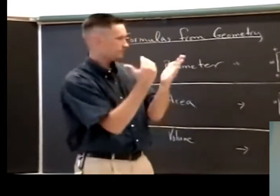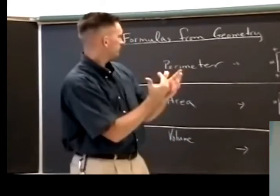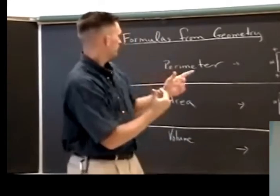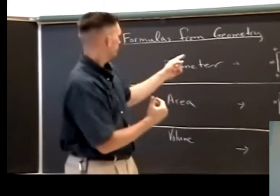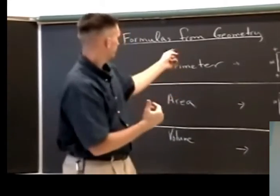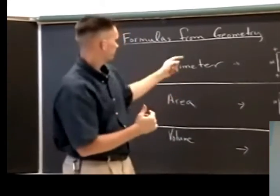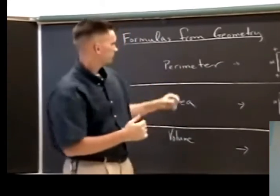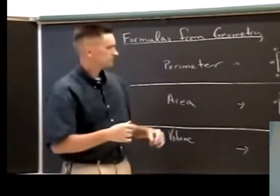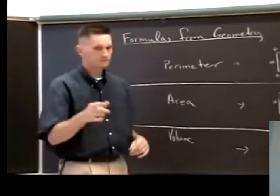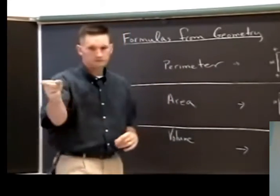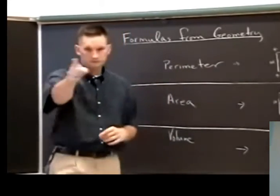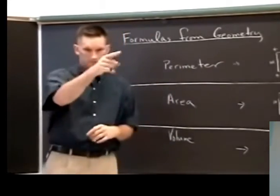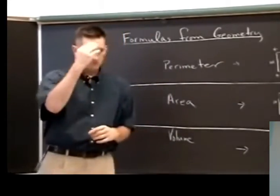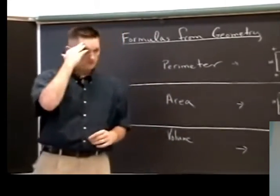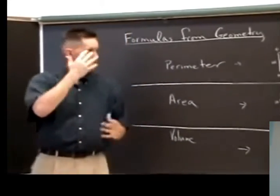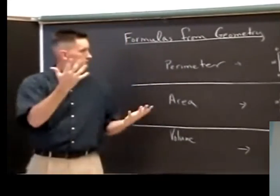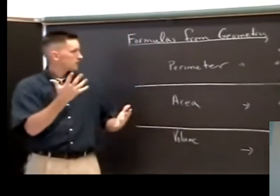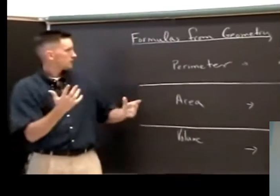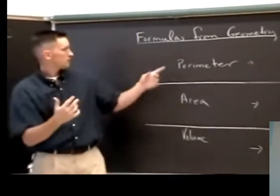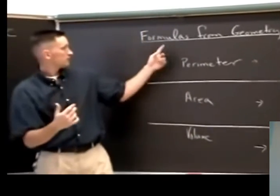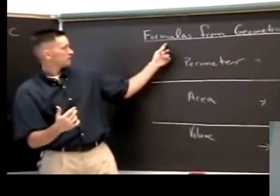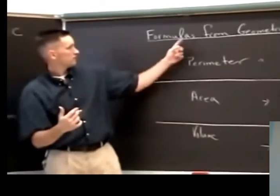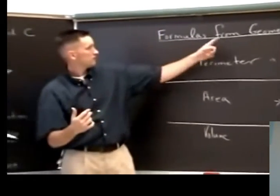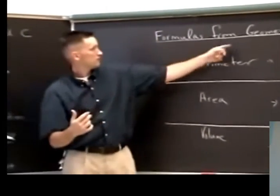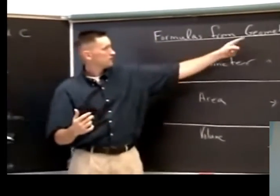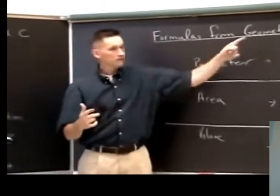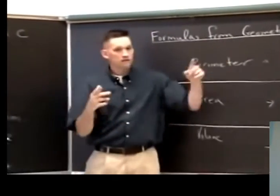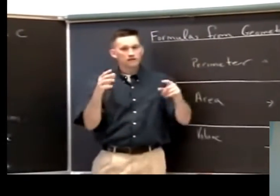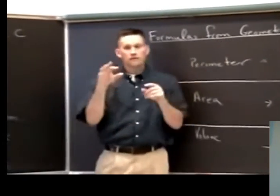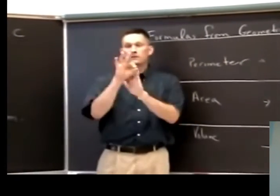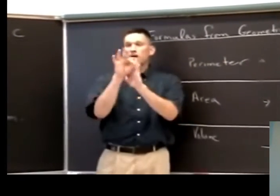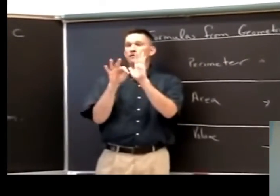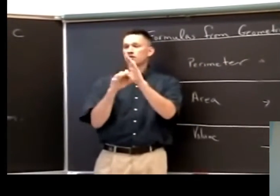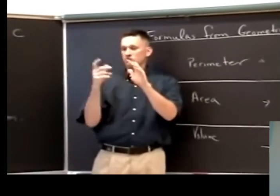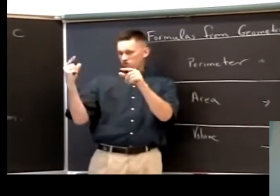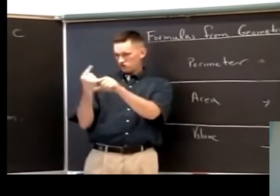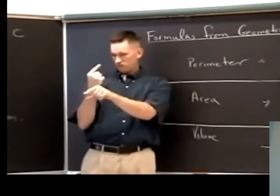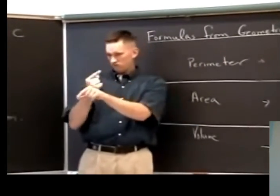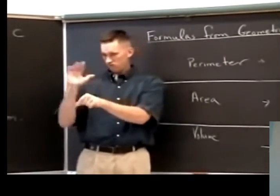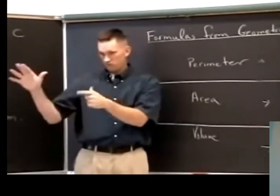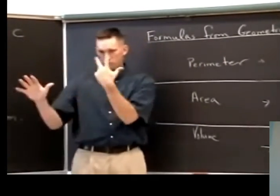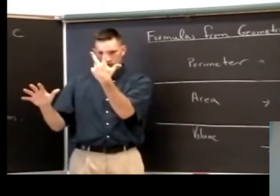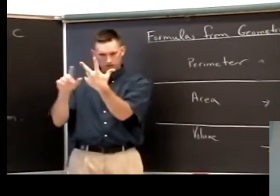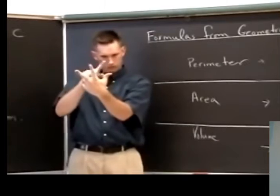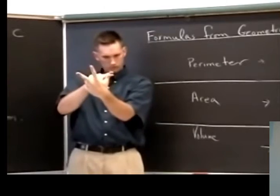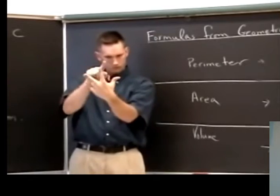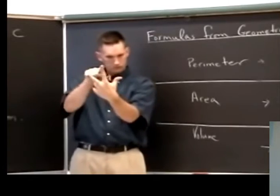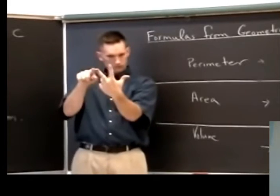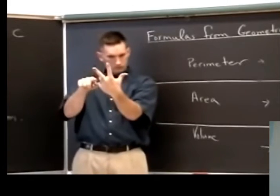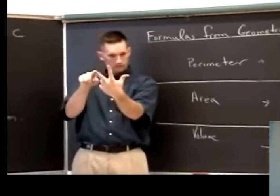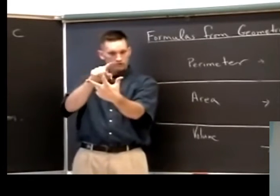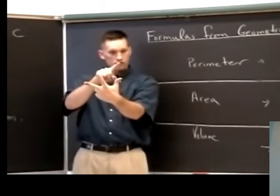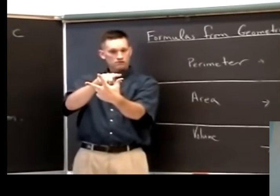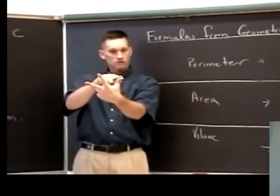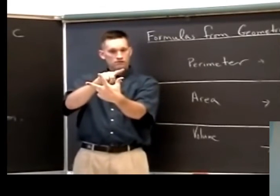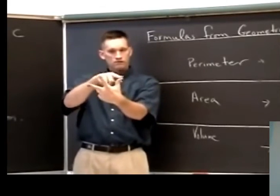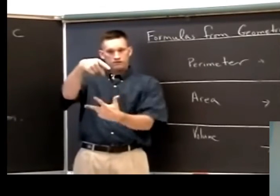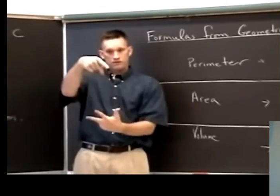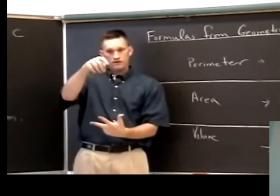to move forward to the second part of this lesson that's related to formulas from geometry. And there's three different